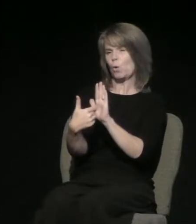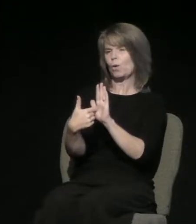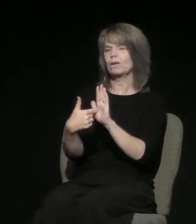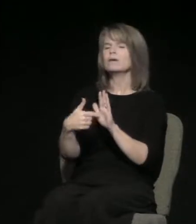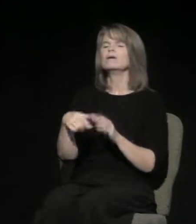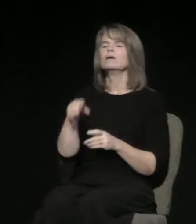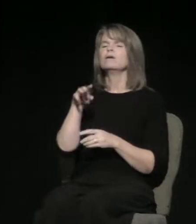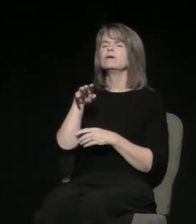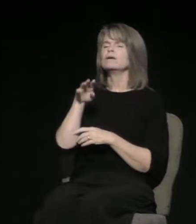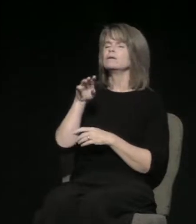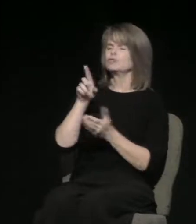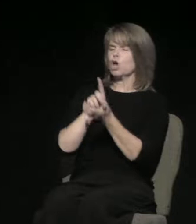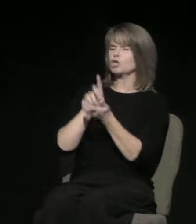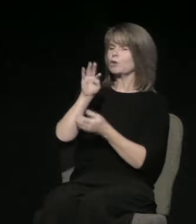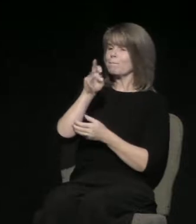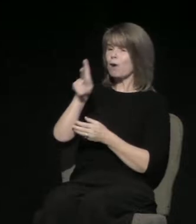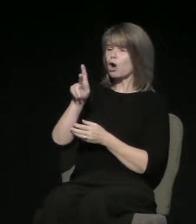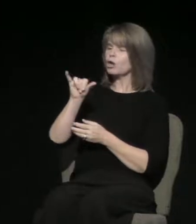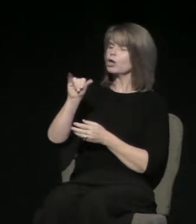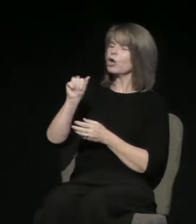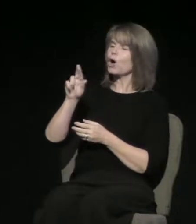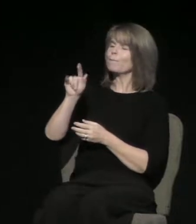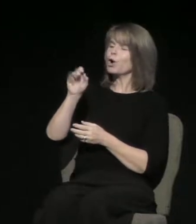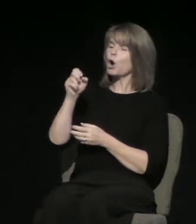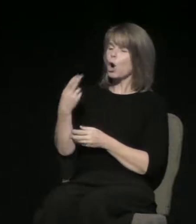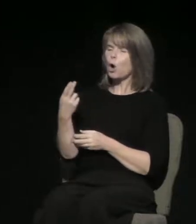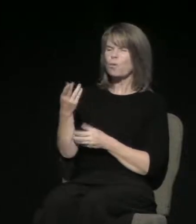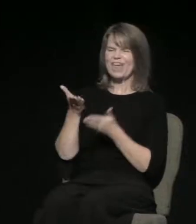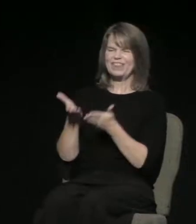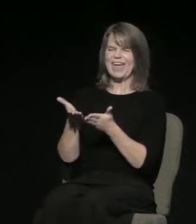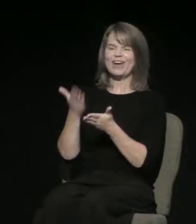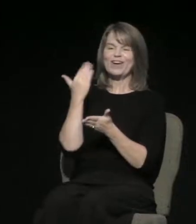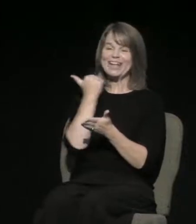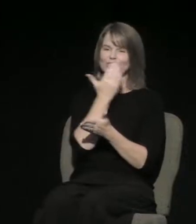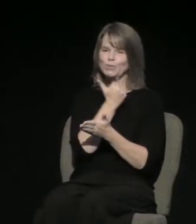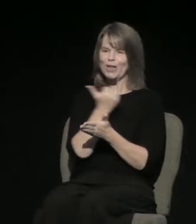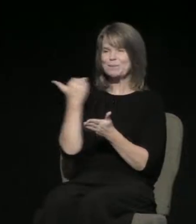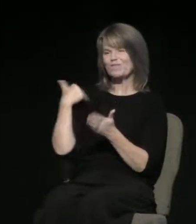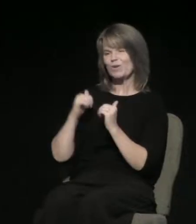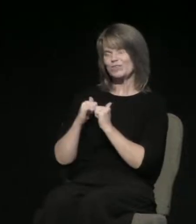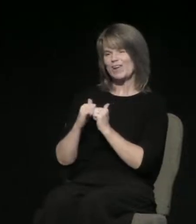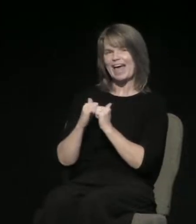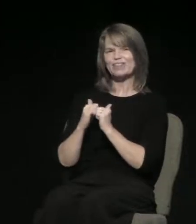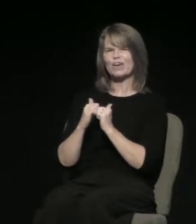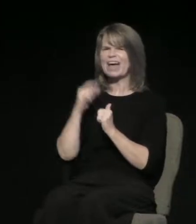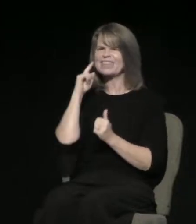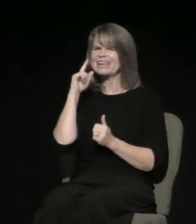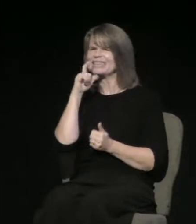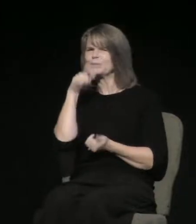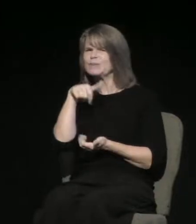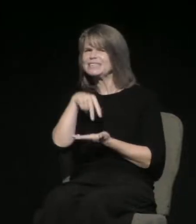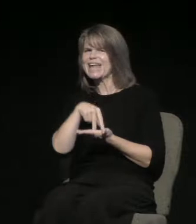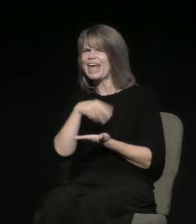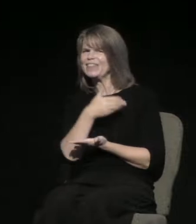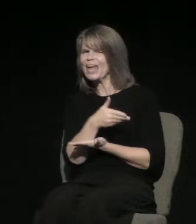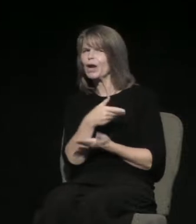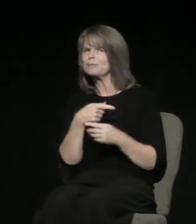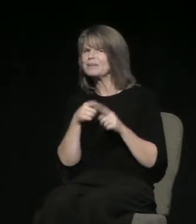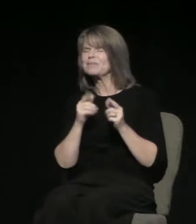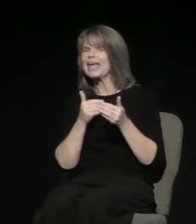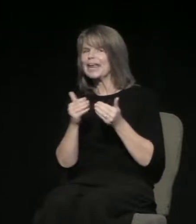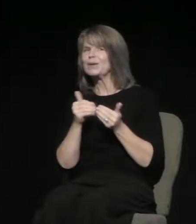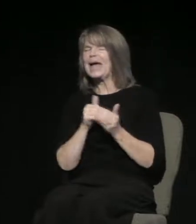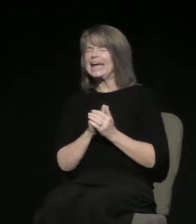Mark Yarborough He and I were There one time And he's standing On something Where he shouldn't Be standing I don't think He was supposed To do that But he did it